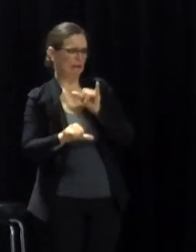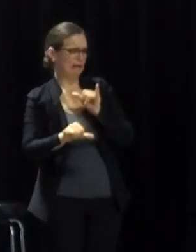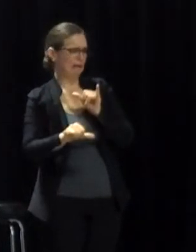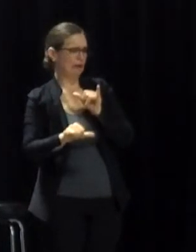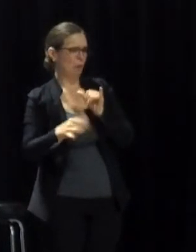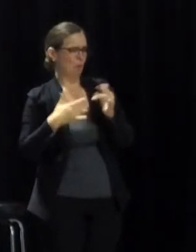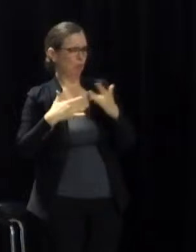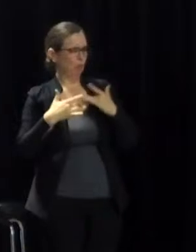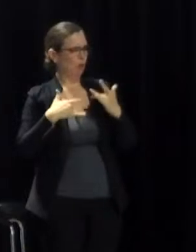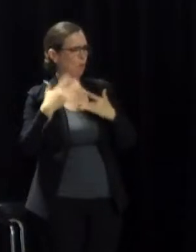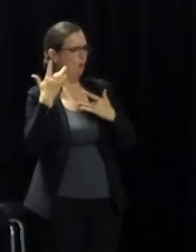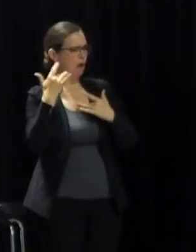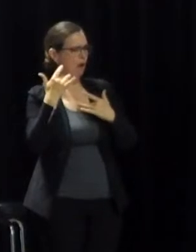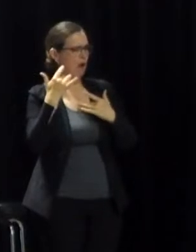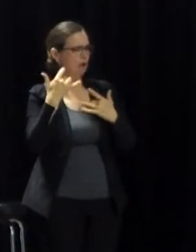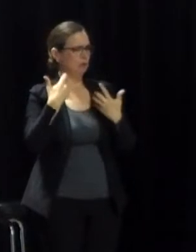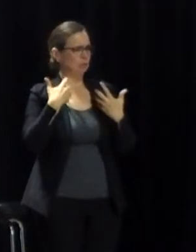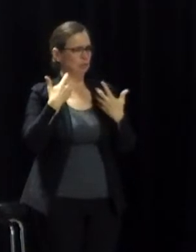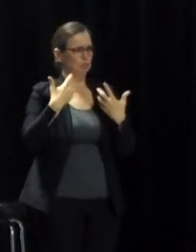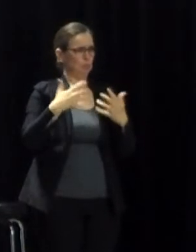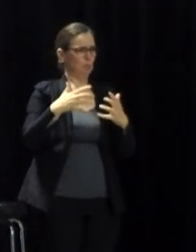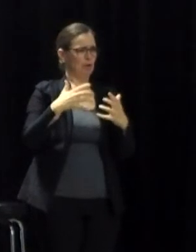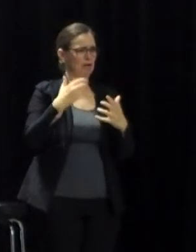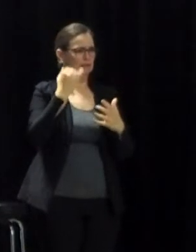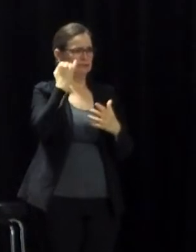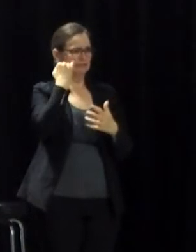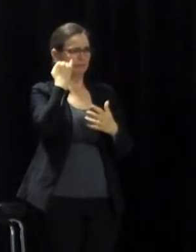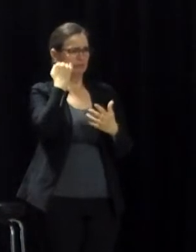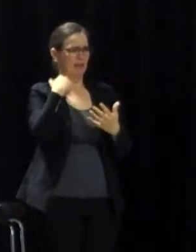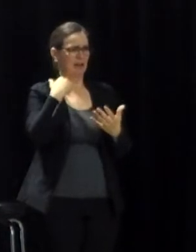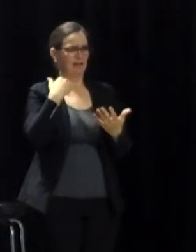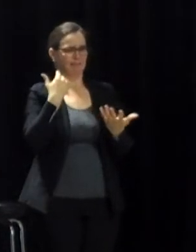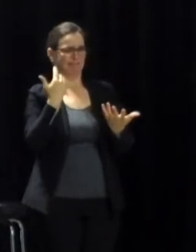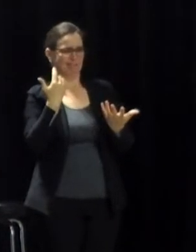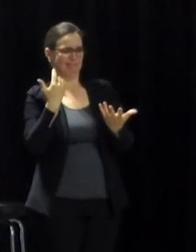for that? Well, it's a legal order, right? So this isn't a joke.